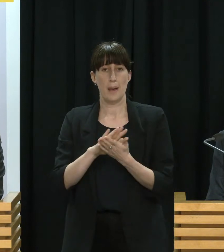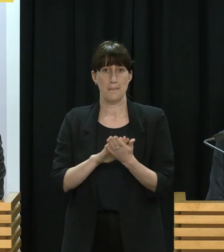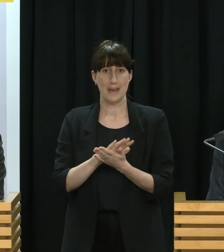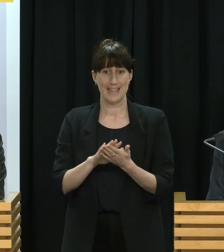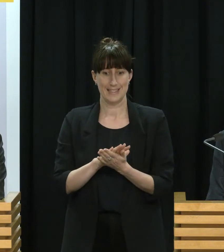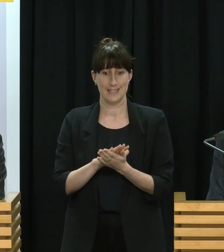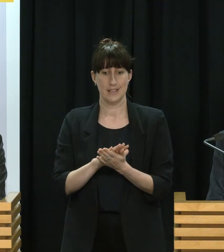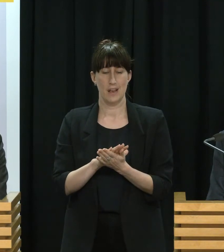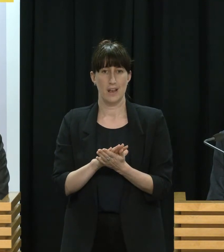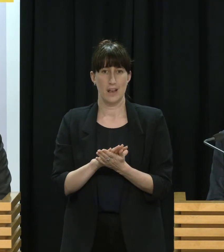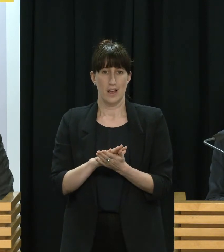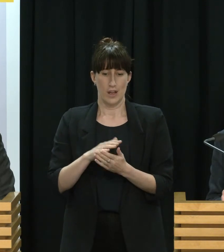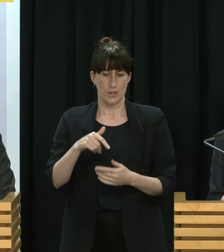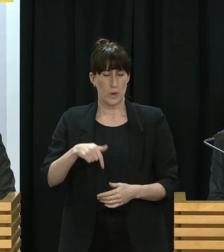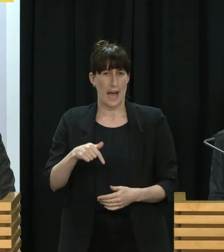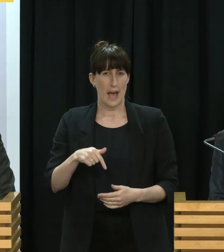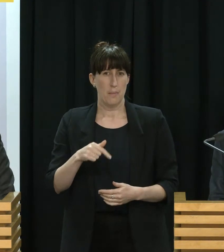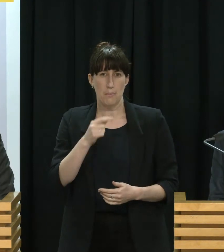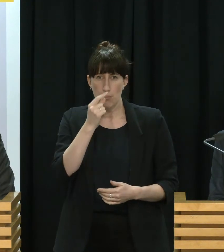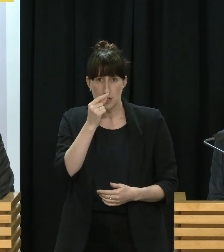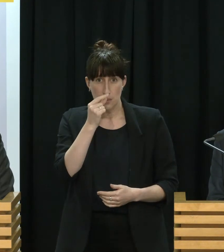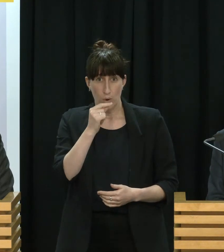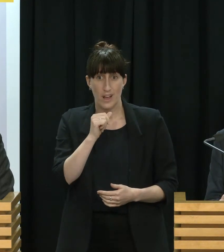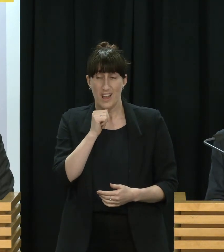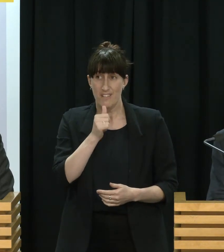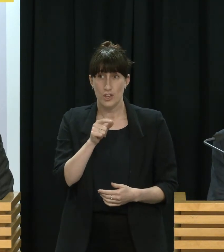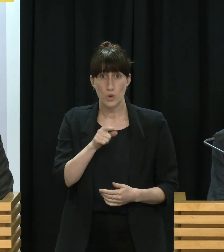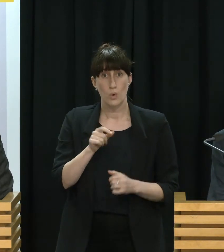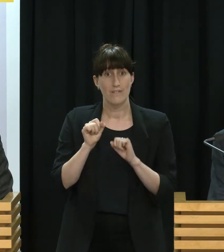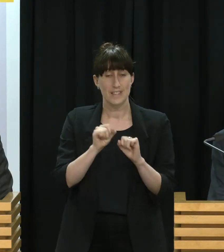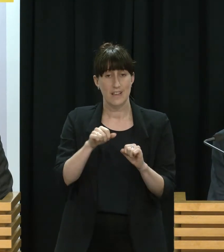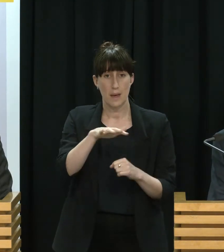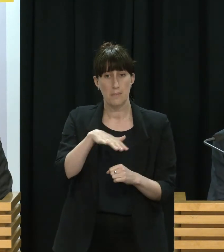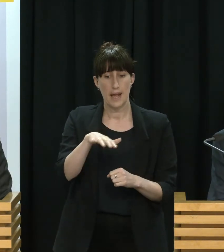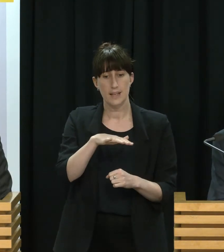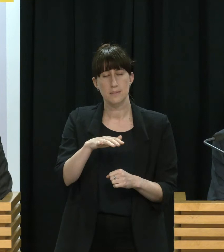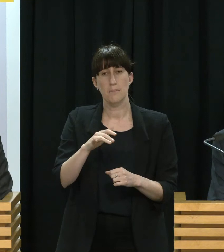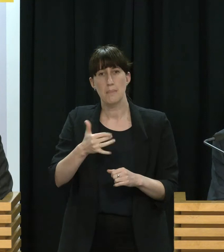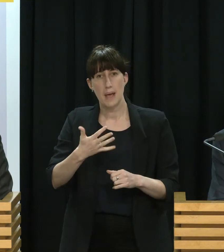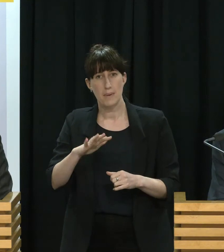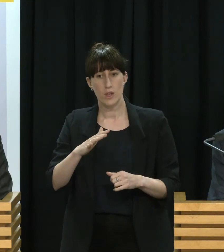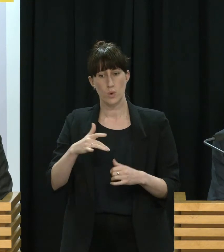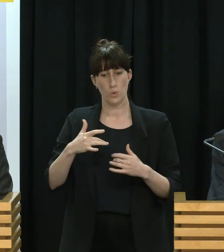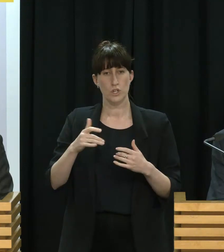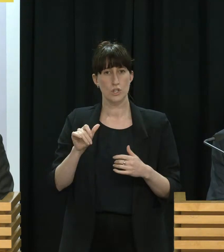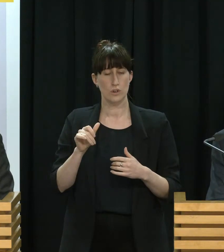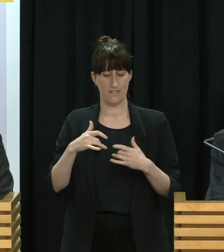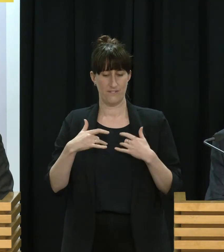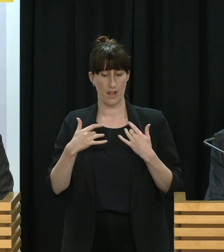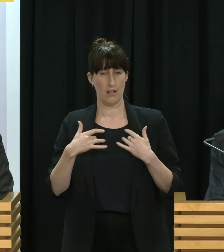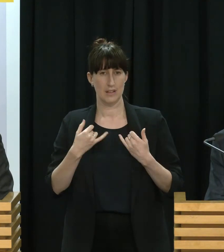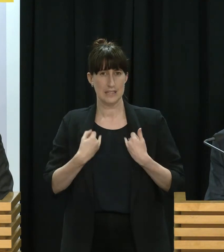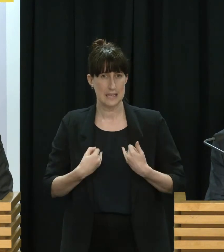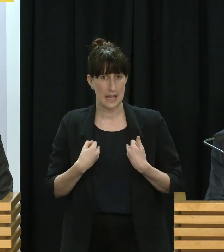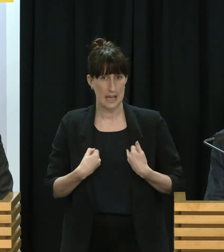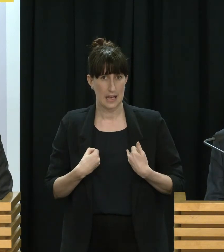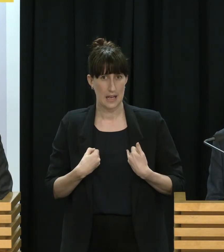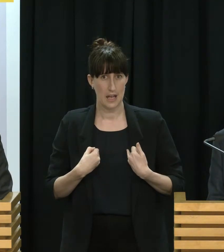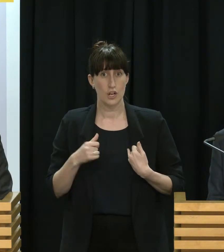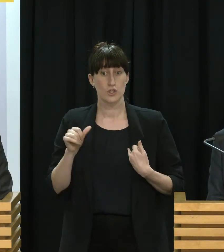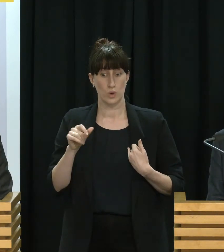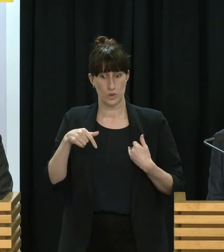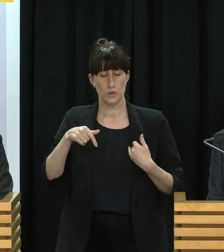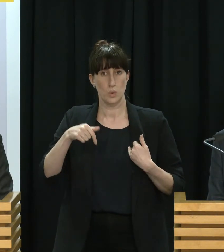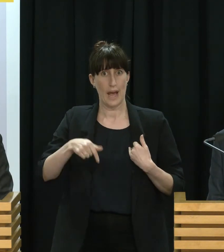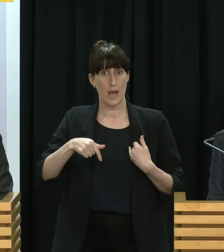you're at a location of interest and you've already had a negative test result earlier this week, that doesn't completely rule you out. So